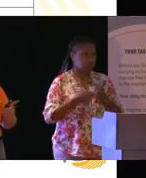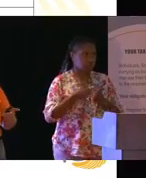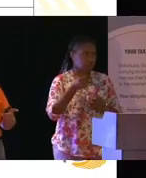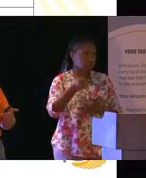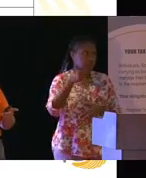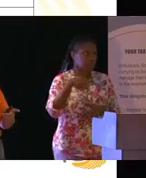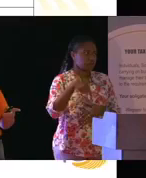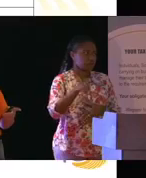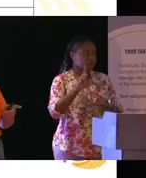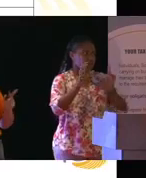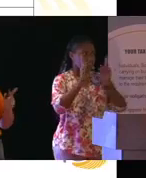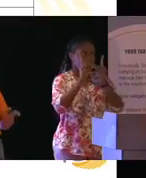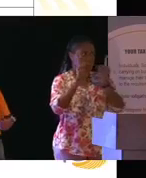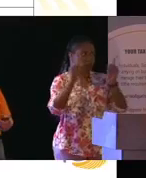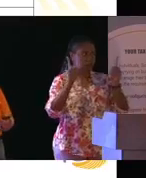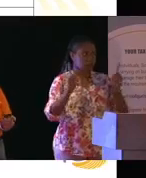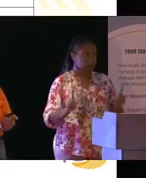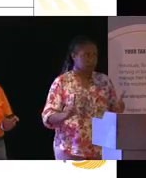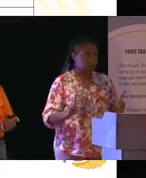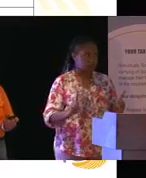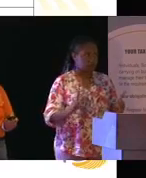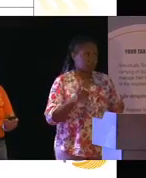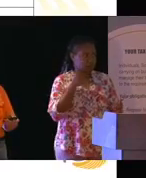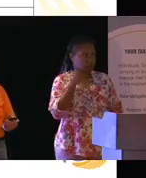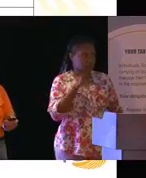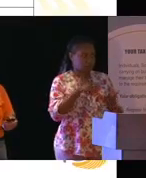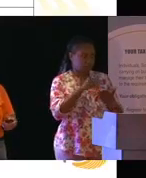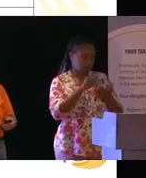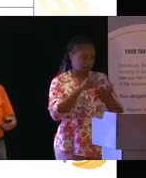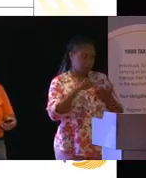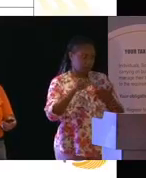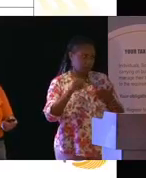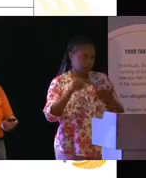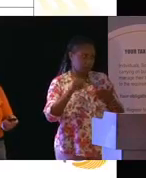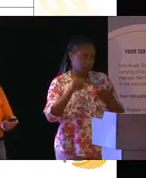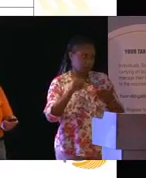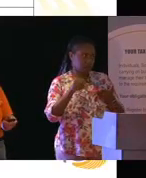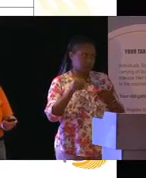up the required informations,